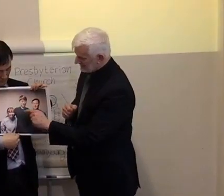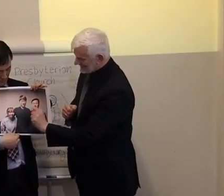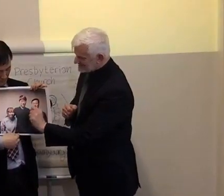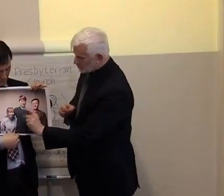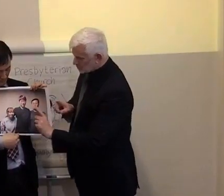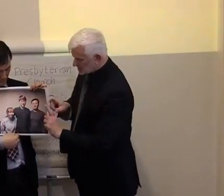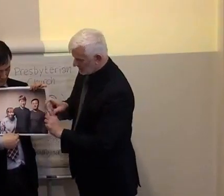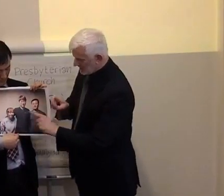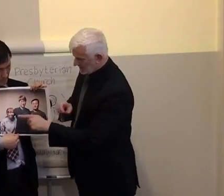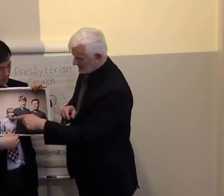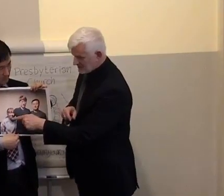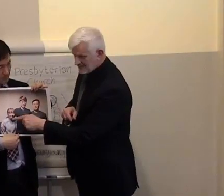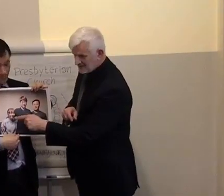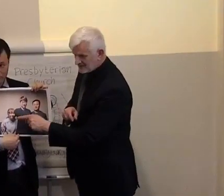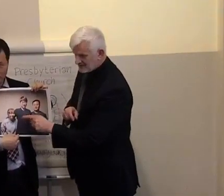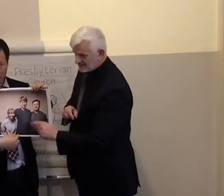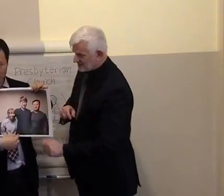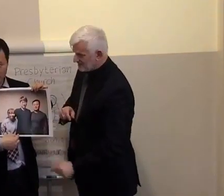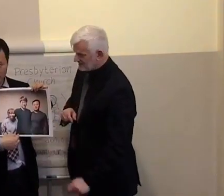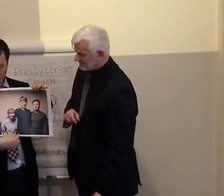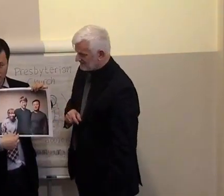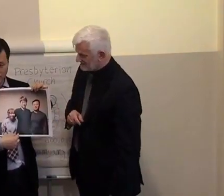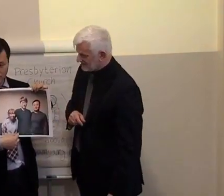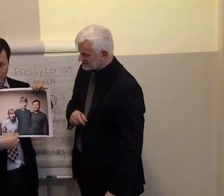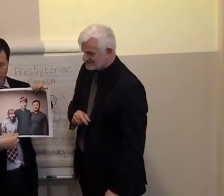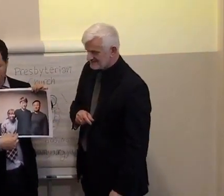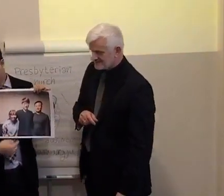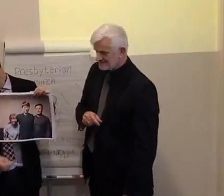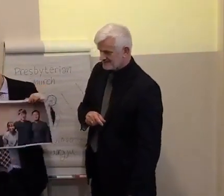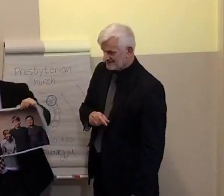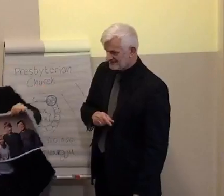His daughter. No, his wife. Yeah.